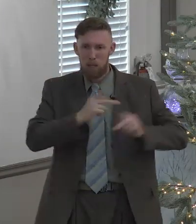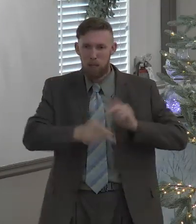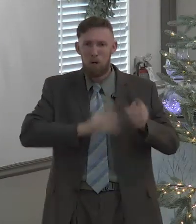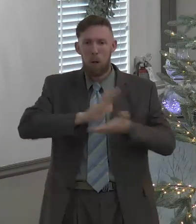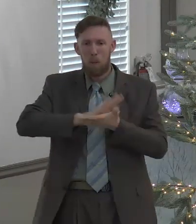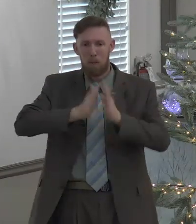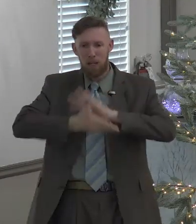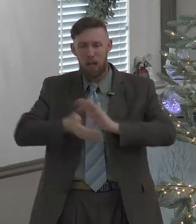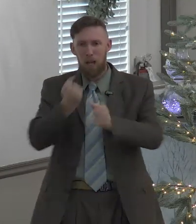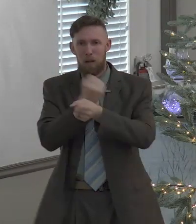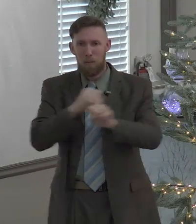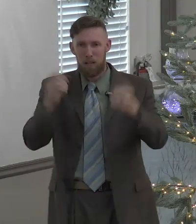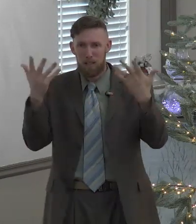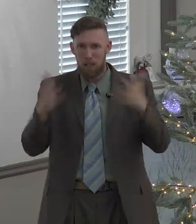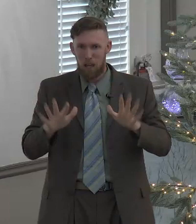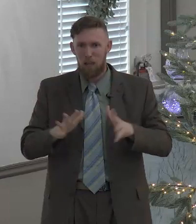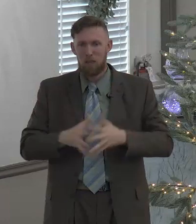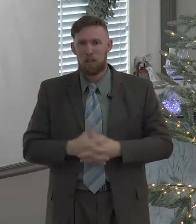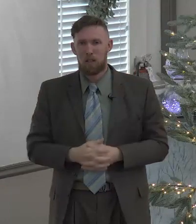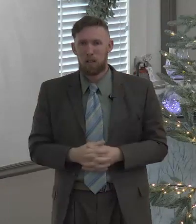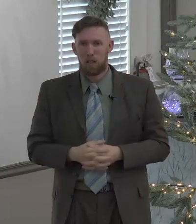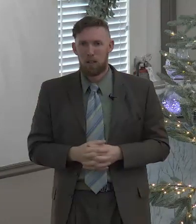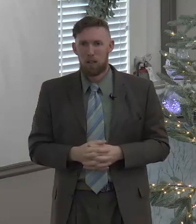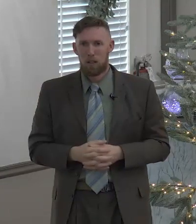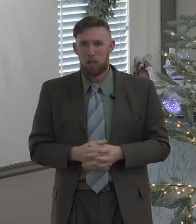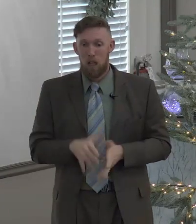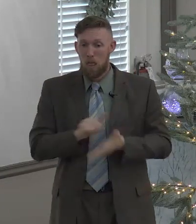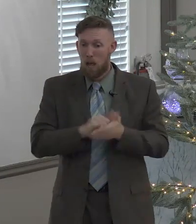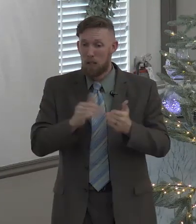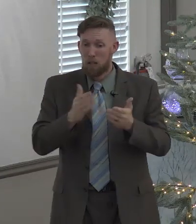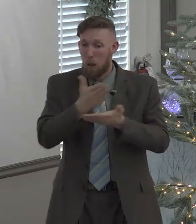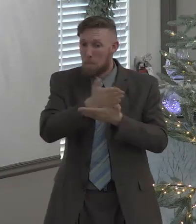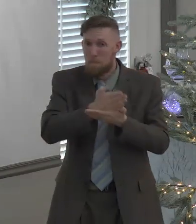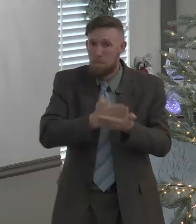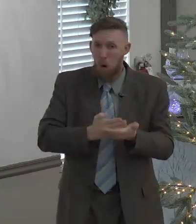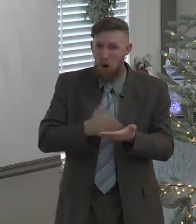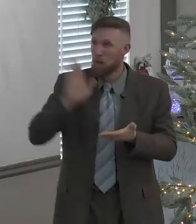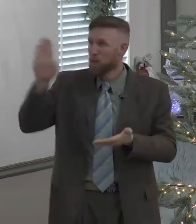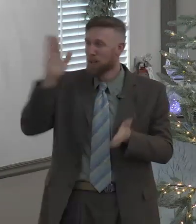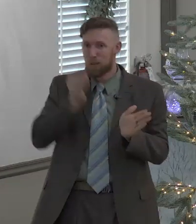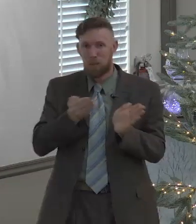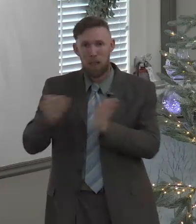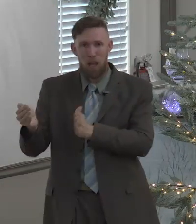But in the service, didn't 15 people get saved?